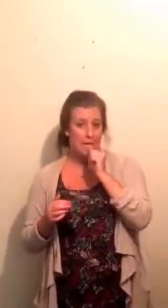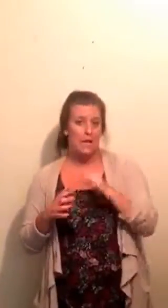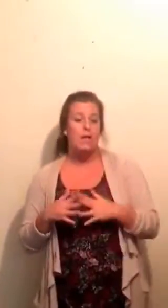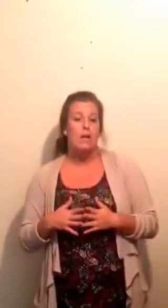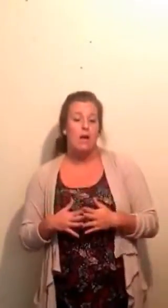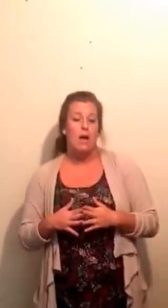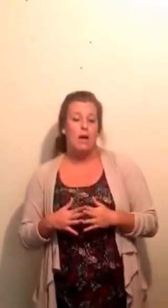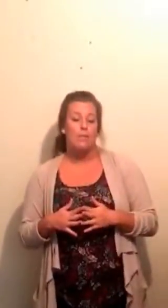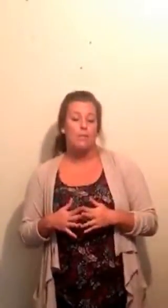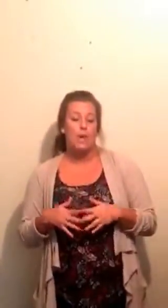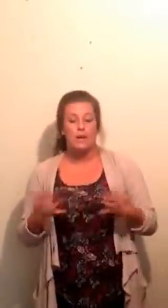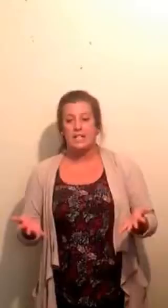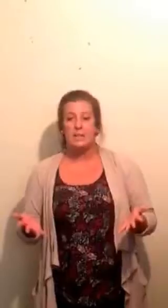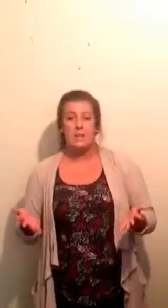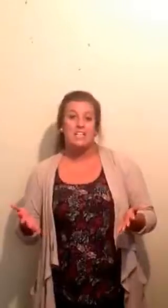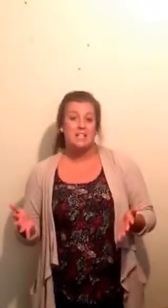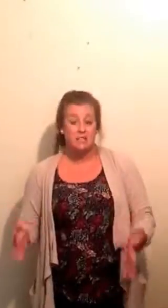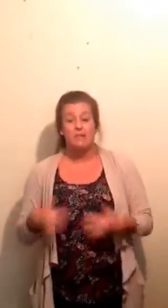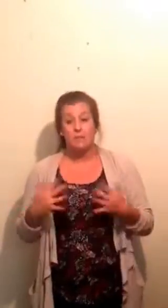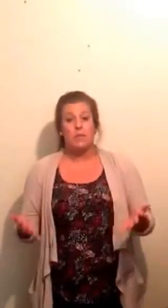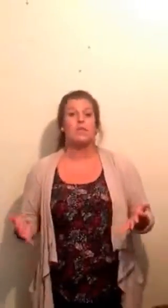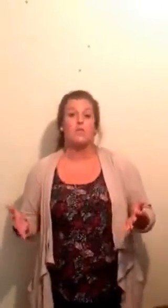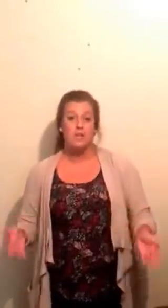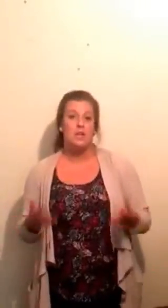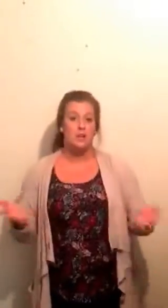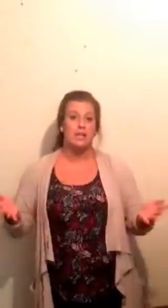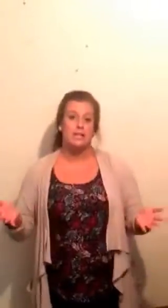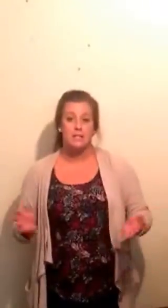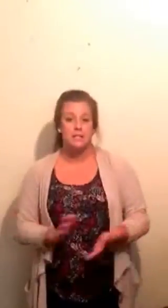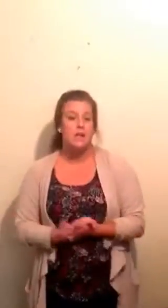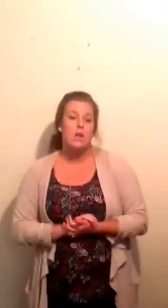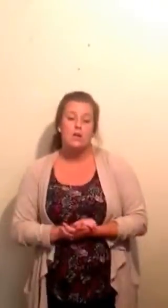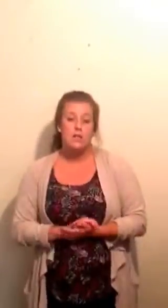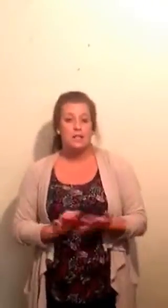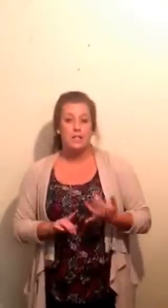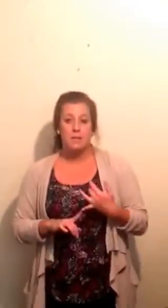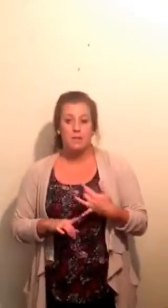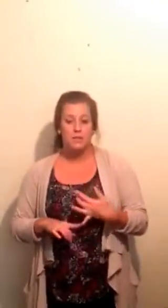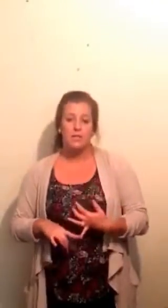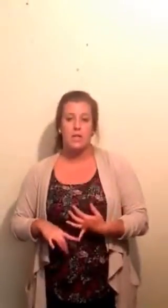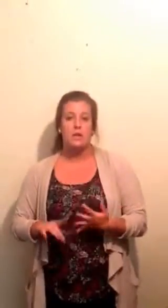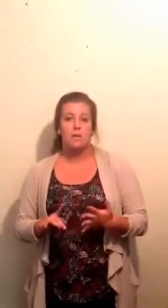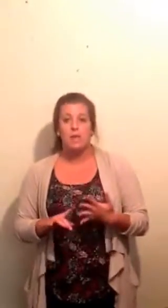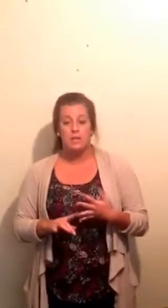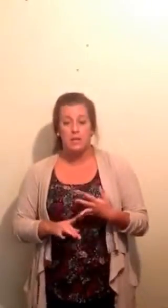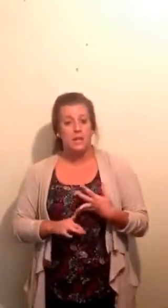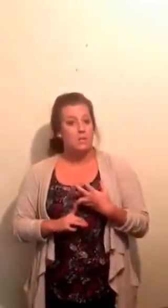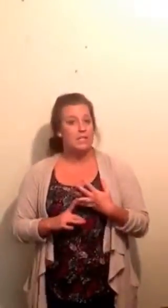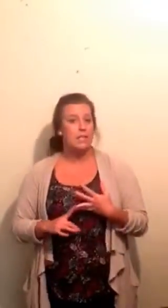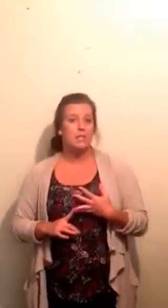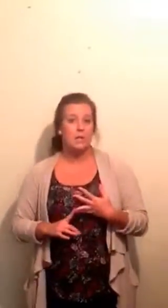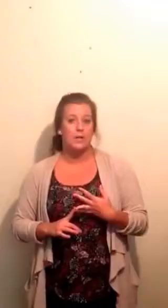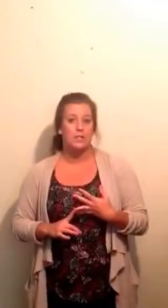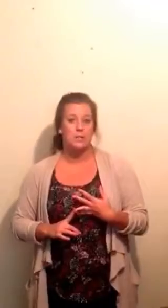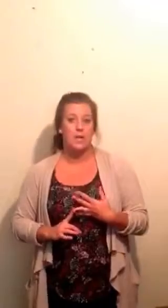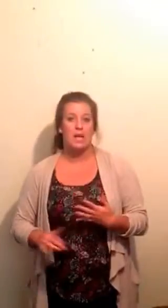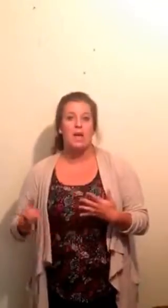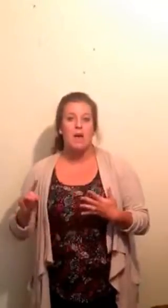it on a daily basis and from you within your lessons. So that's going to be your first video clip, and your second one is actually going to be